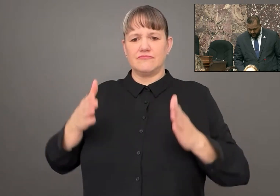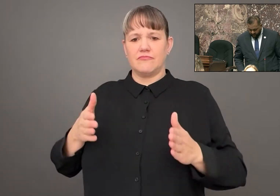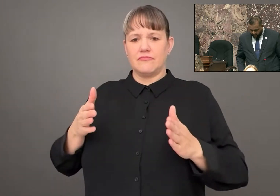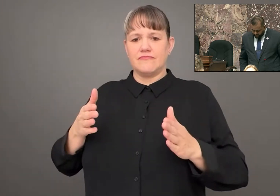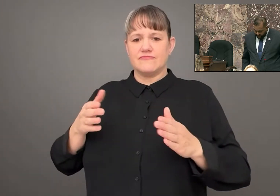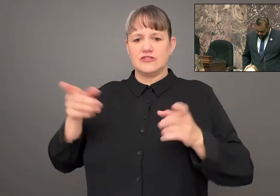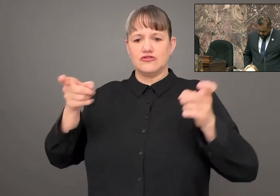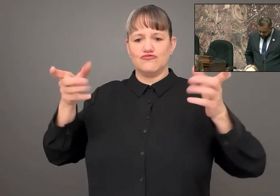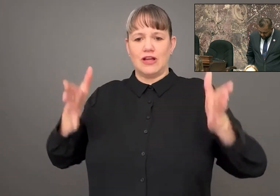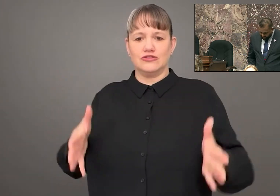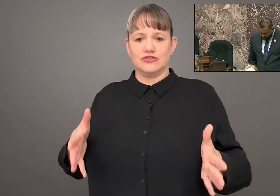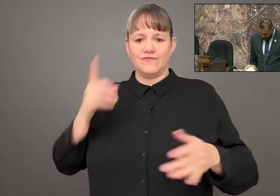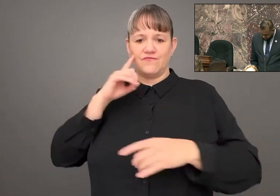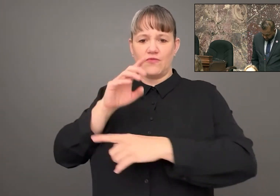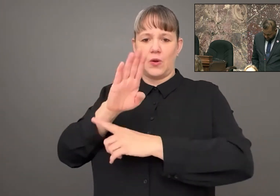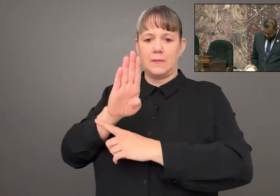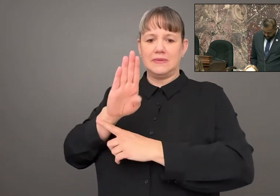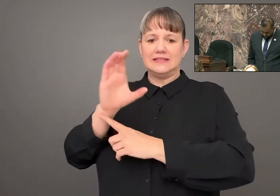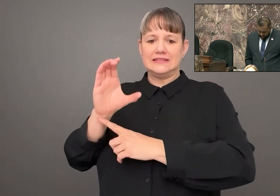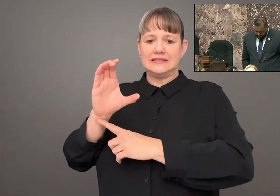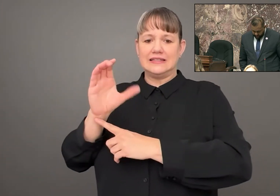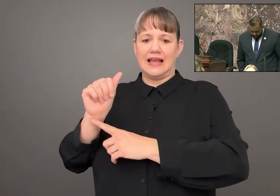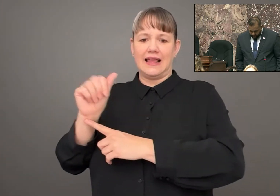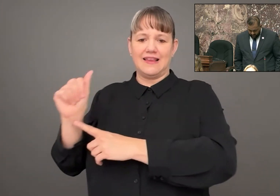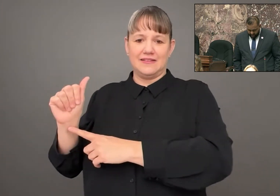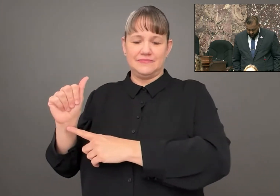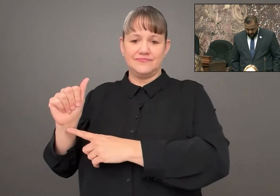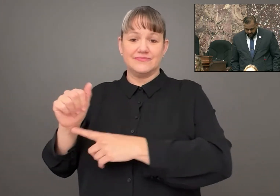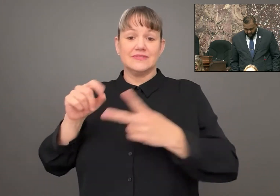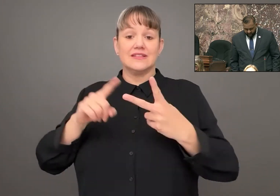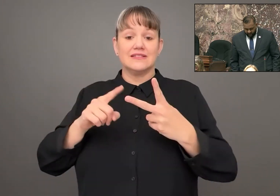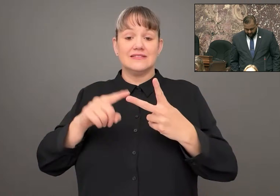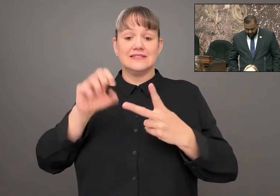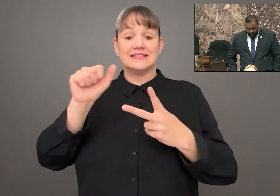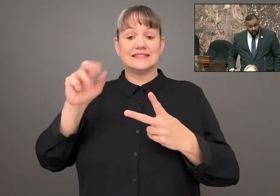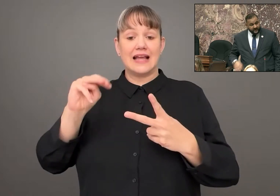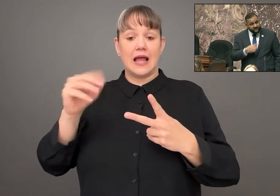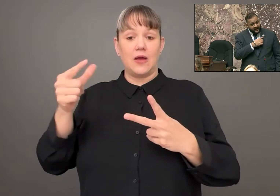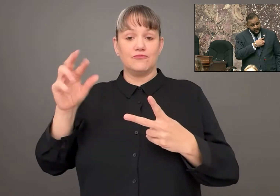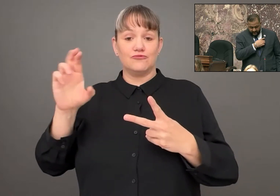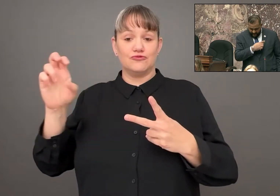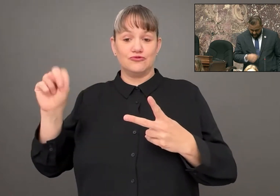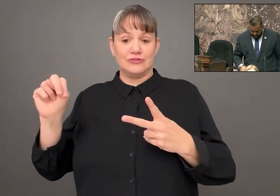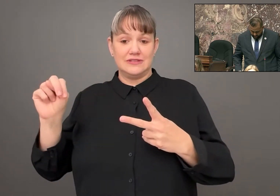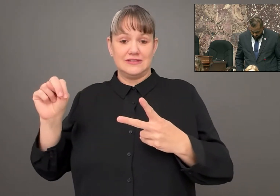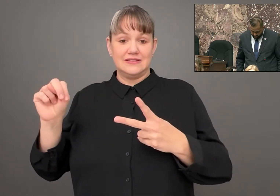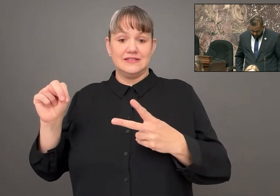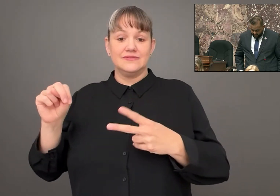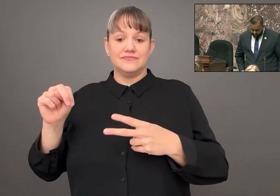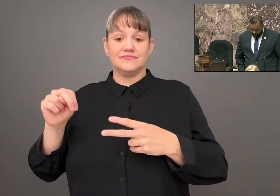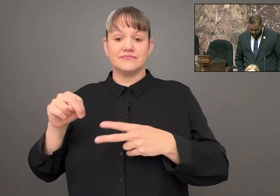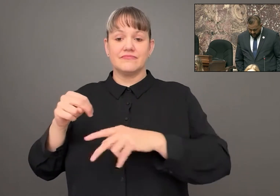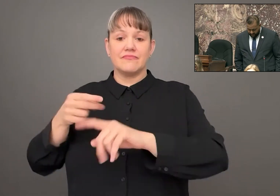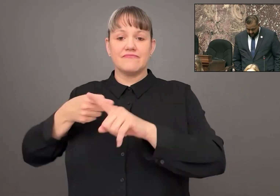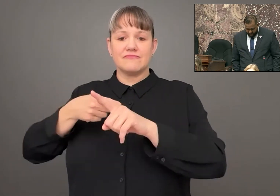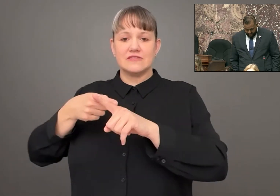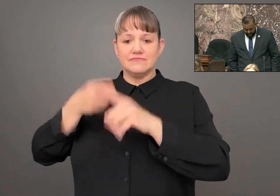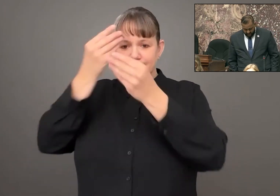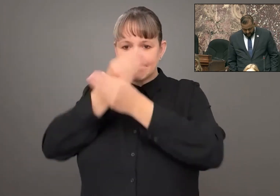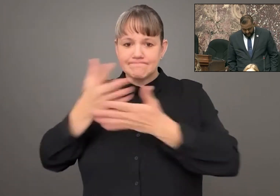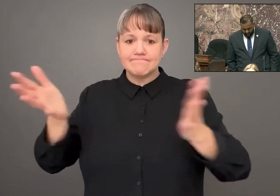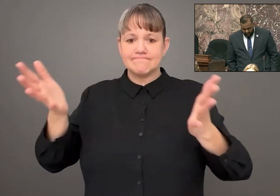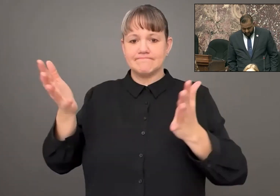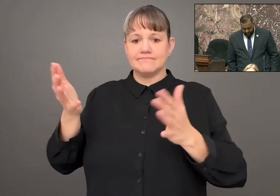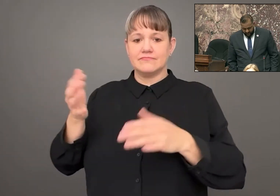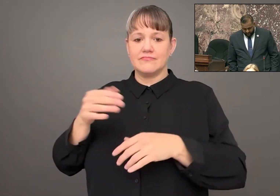BCAA, alongside Alex McDonald. They are here to raise awareness for their Fireweed Pin campaign. Many members of the House are wearing a